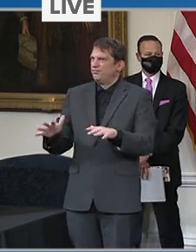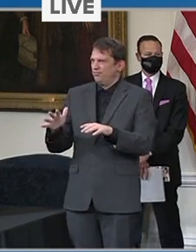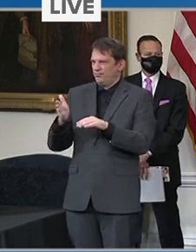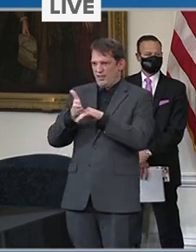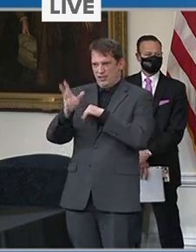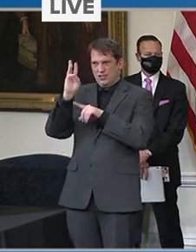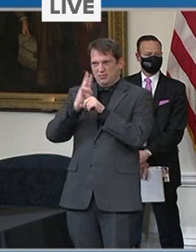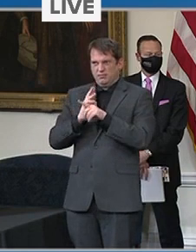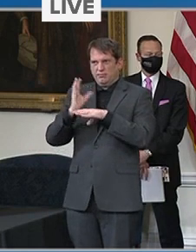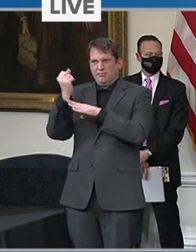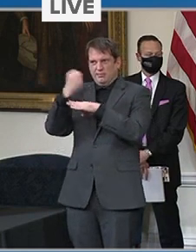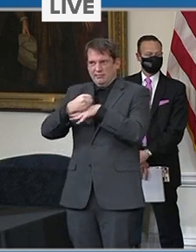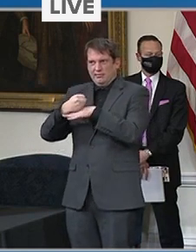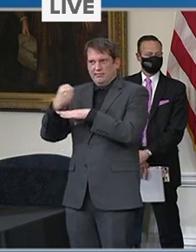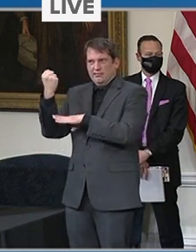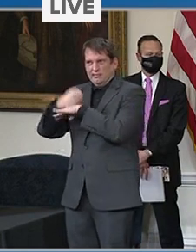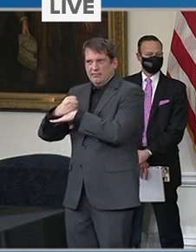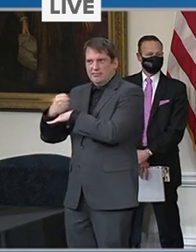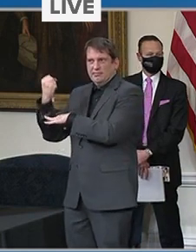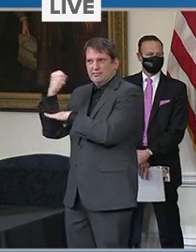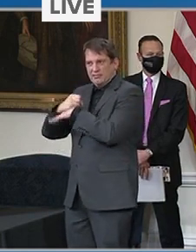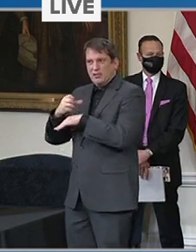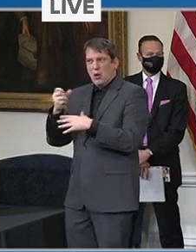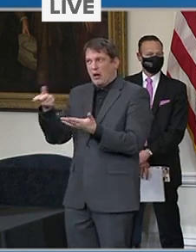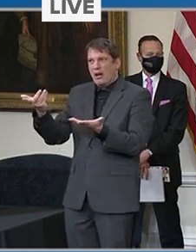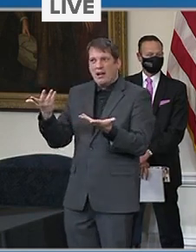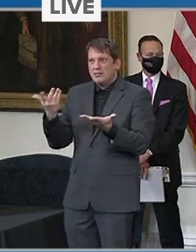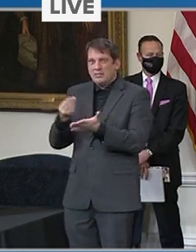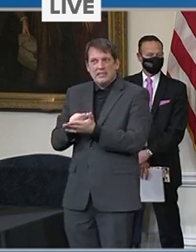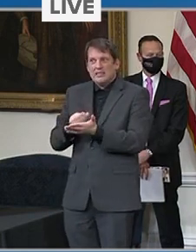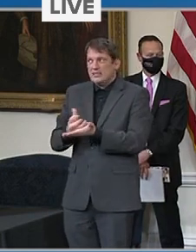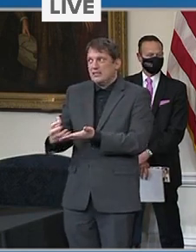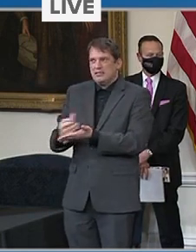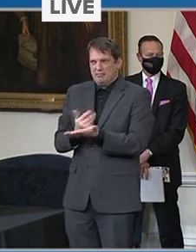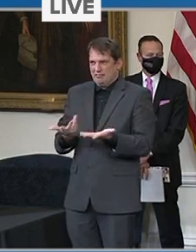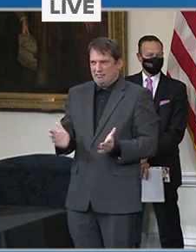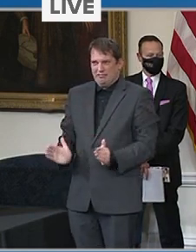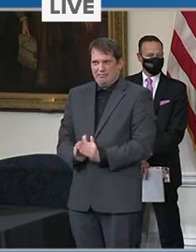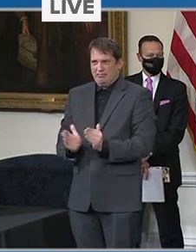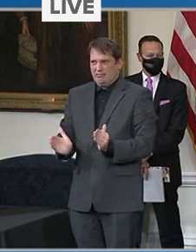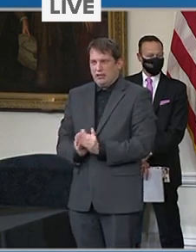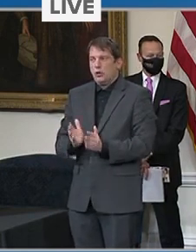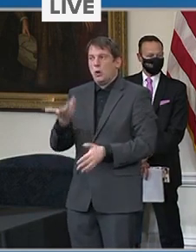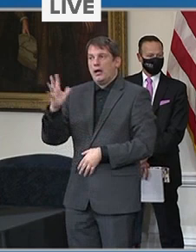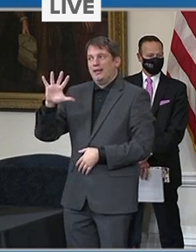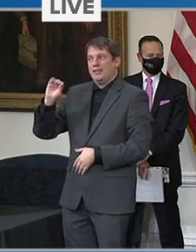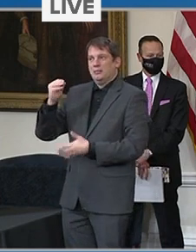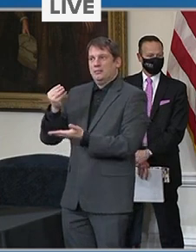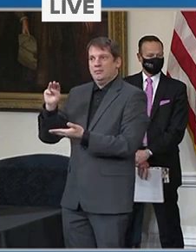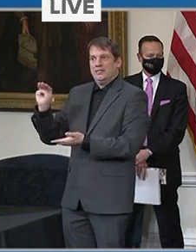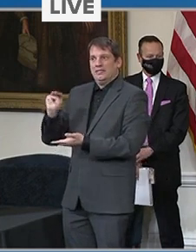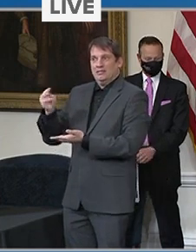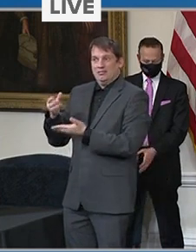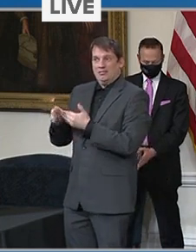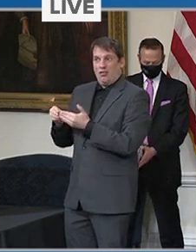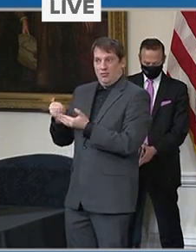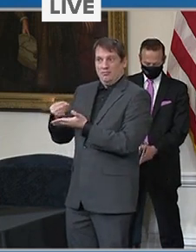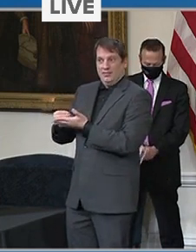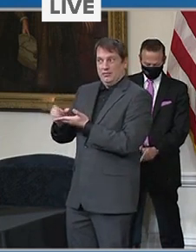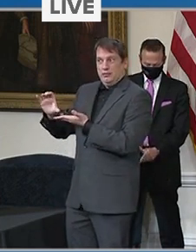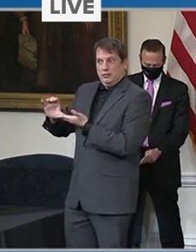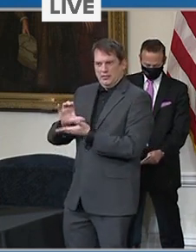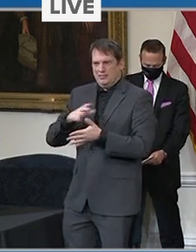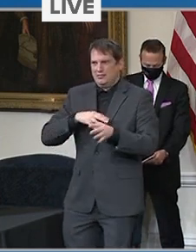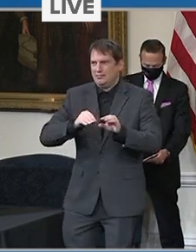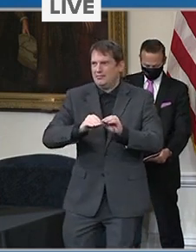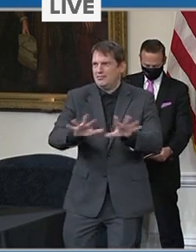projected revenue and occupancy levels. This $50 million in relief will be distributed by local jurisdictions to go towards